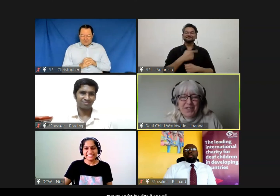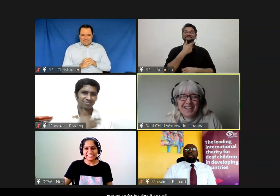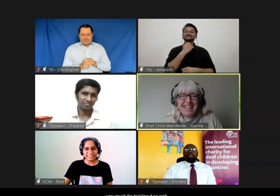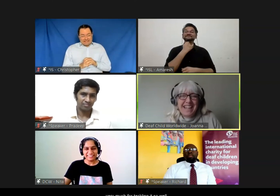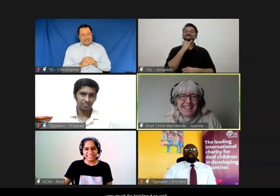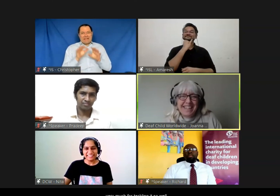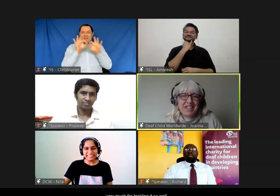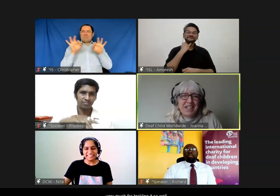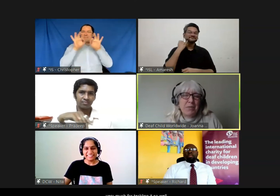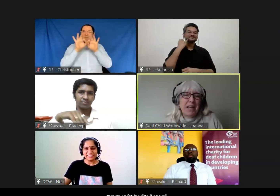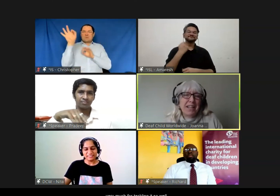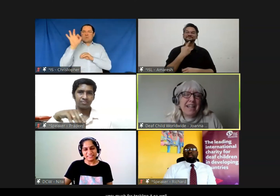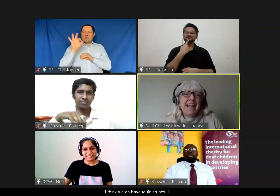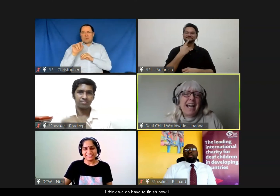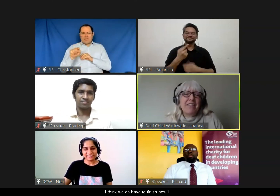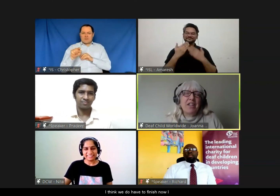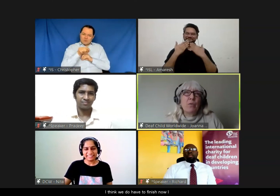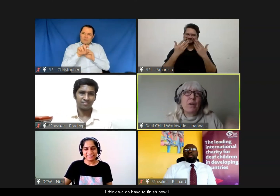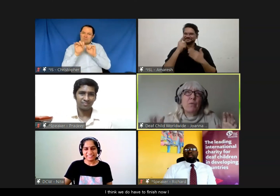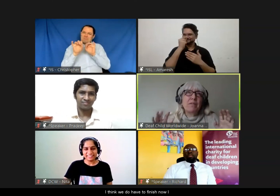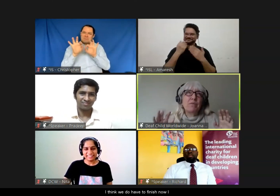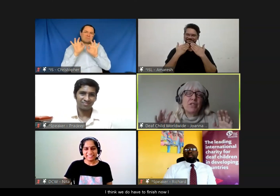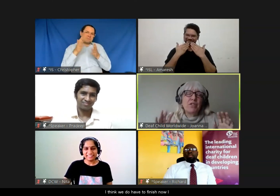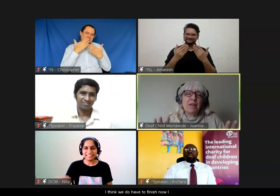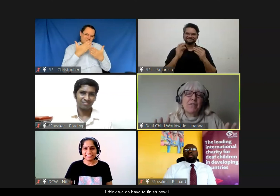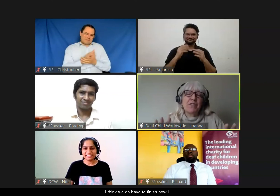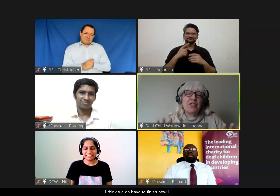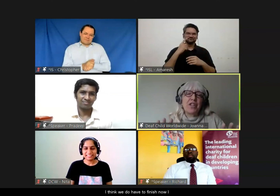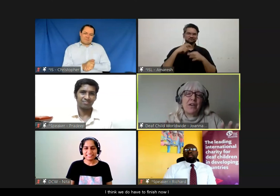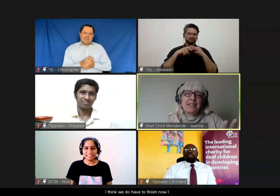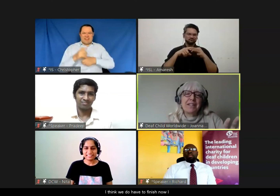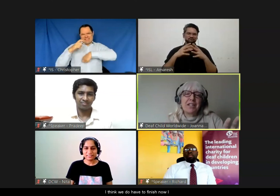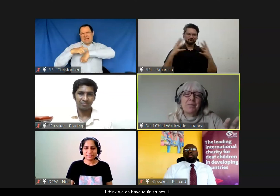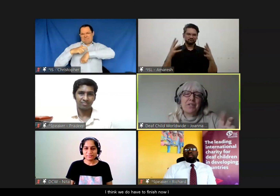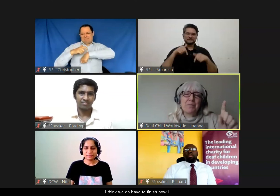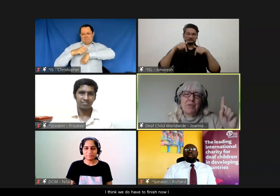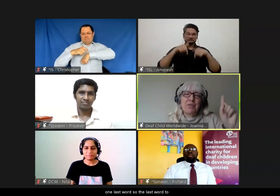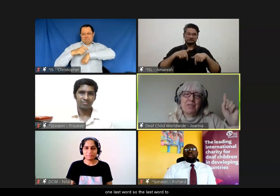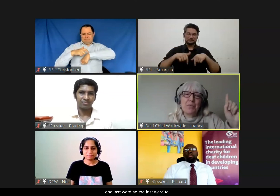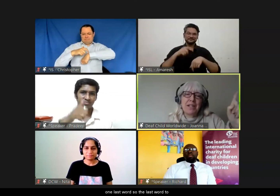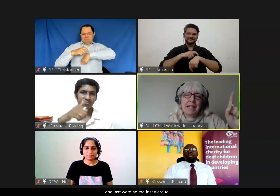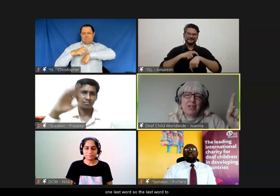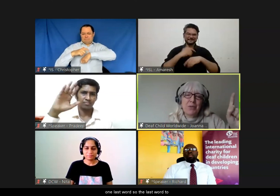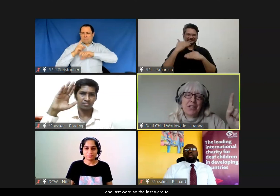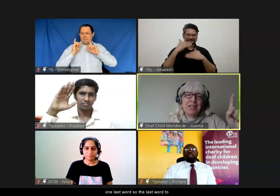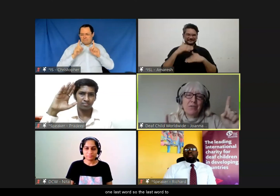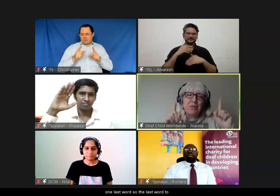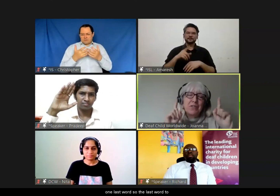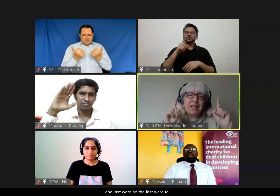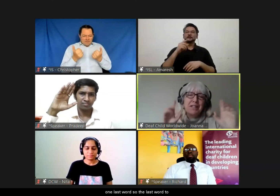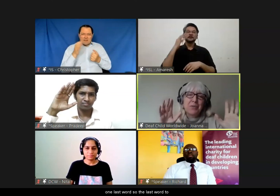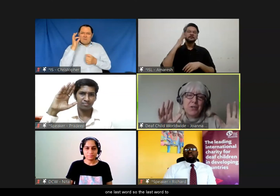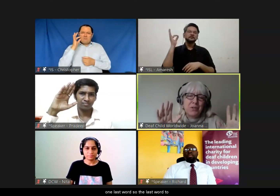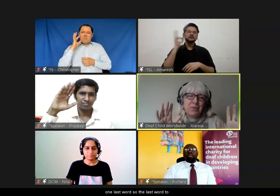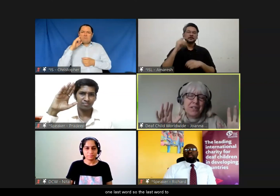for tackling it so well. I think we do have to finish now. I can see Pradeep wants one last word. So